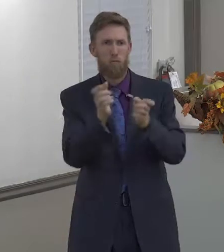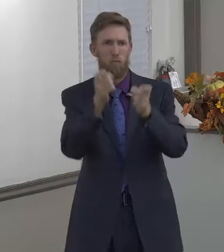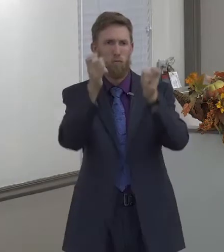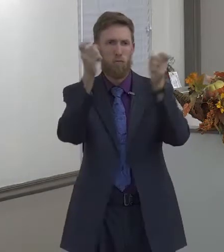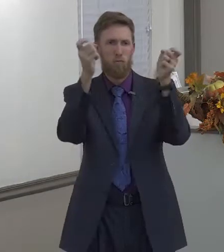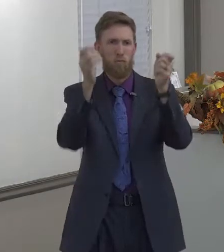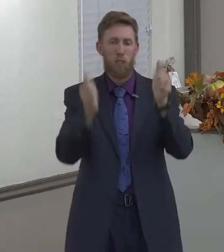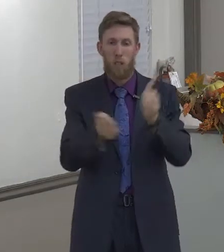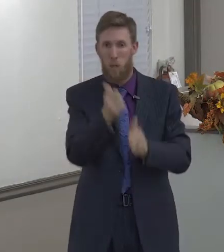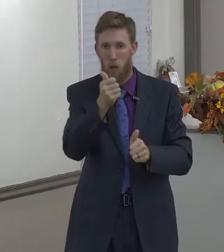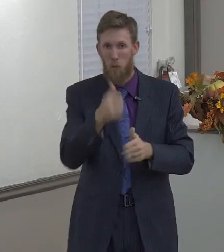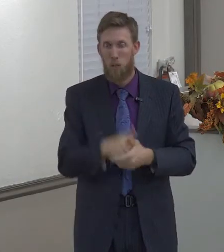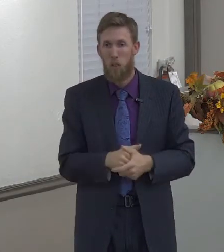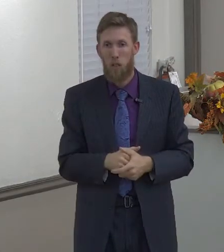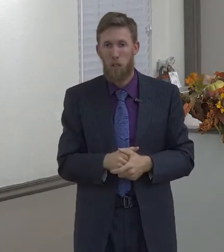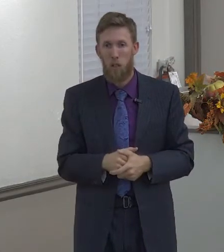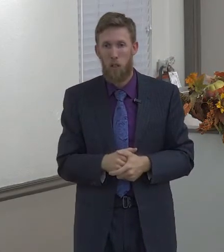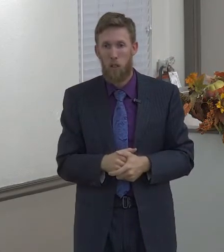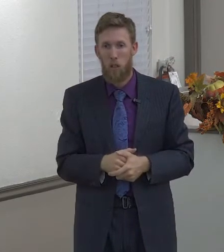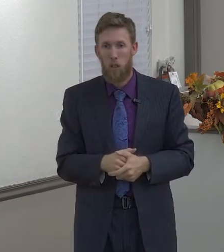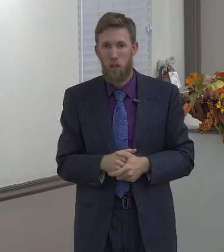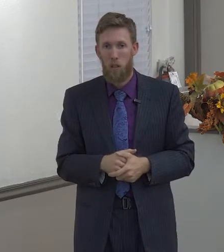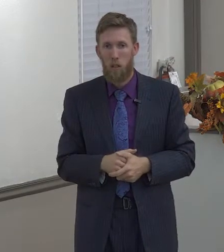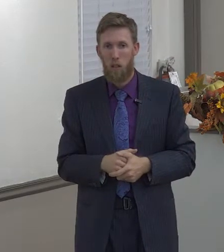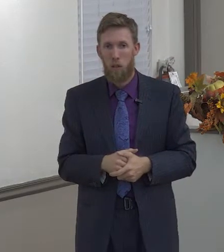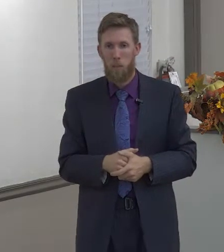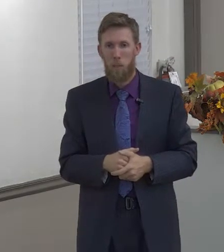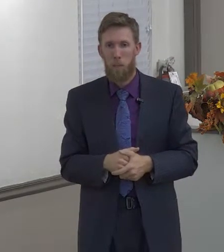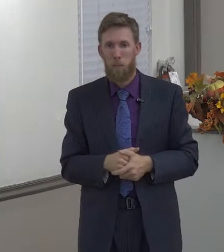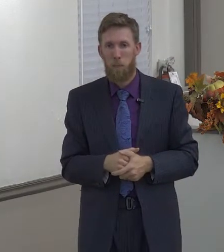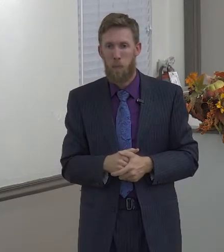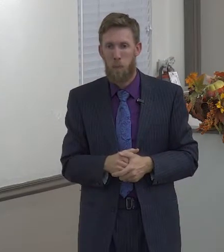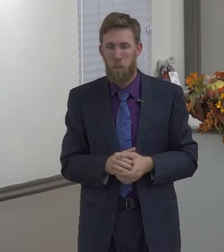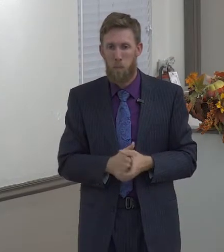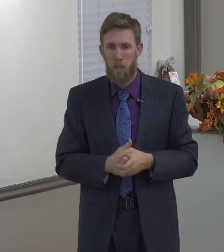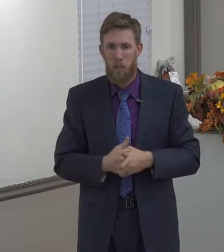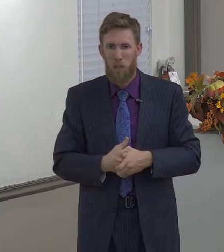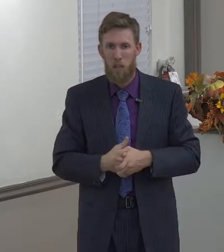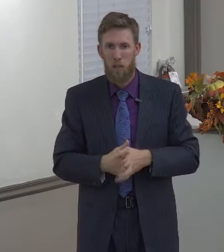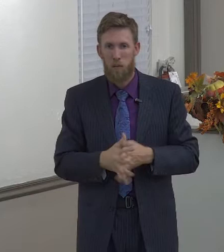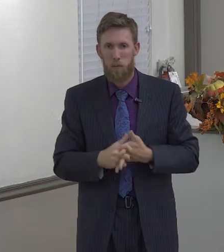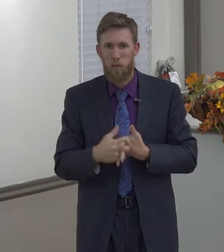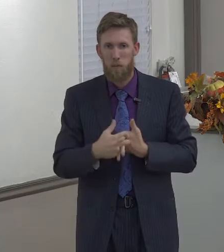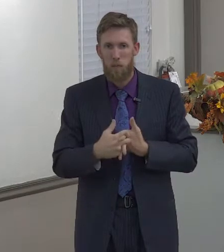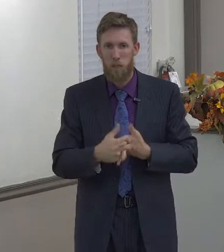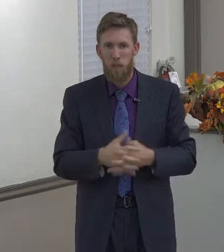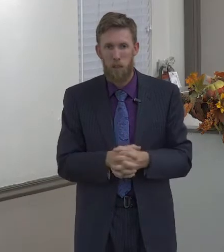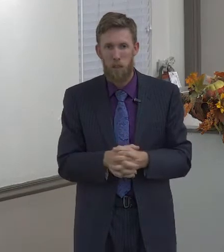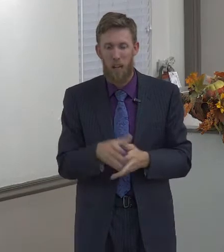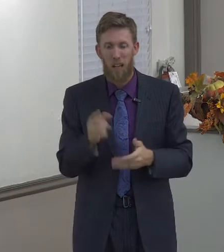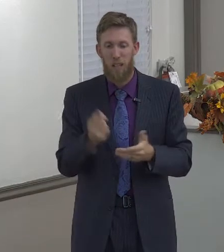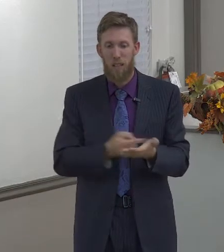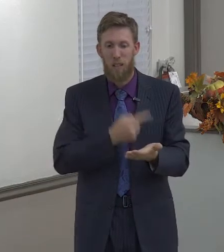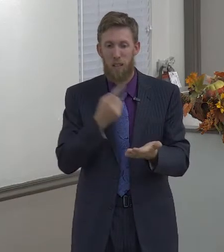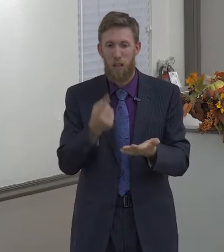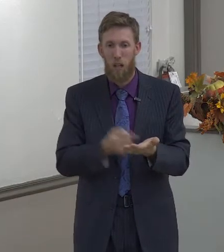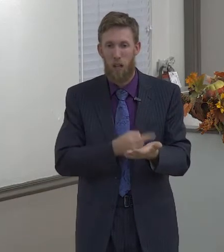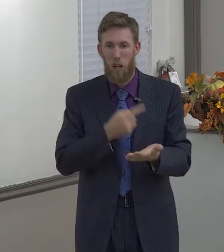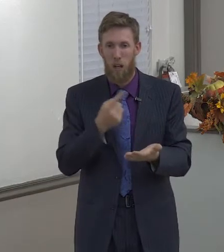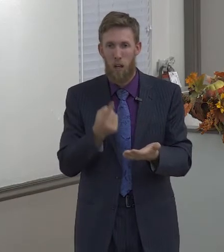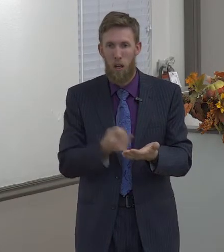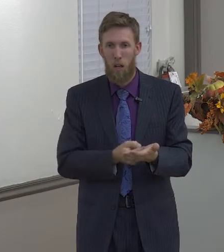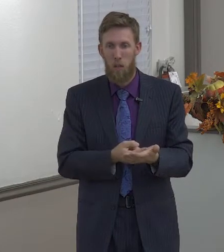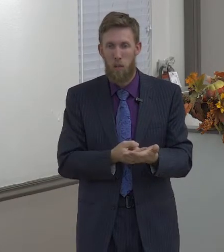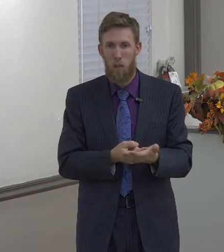is amazing, who gets the credit then? Man can't take credit for the things that God does. So